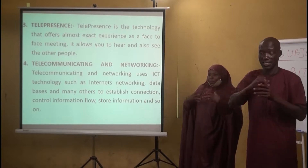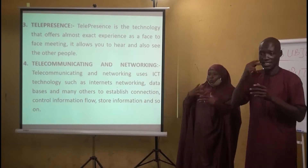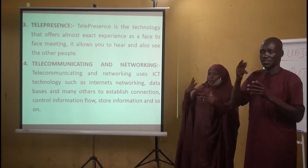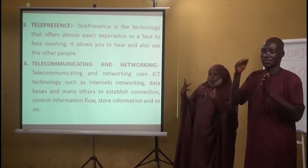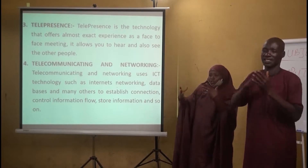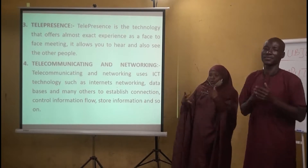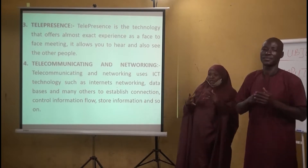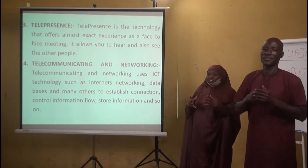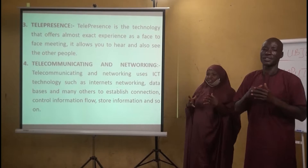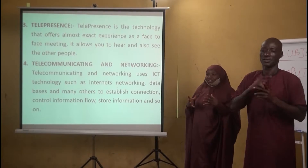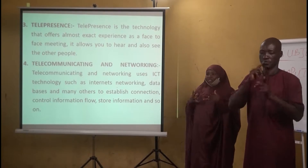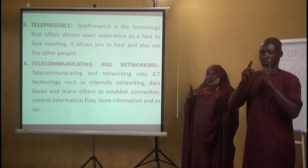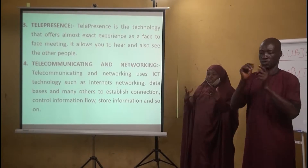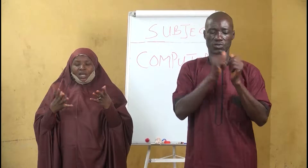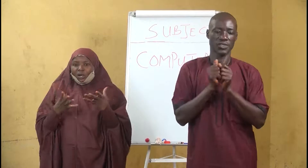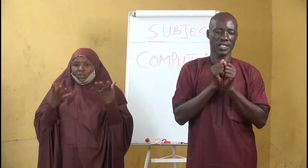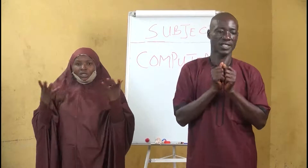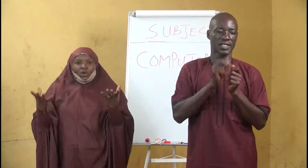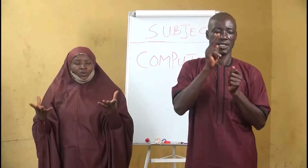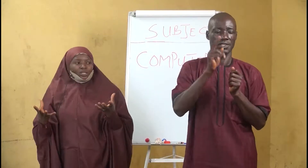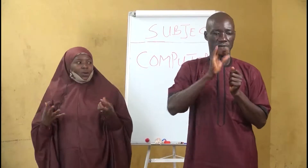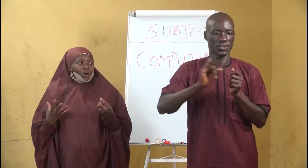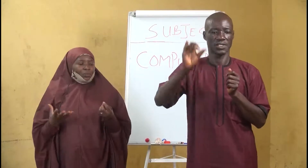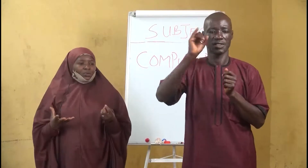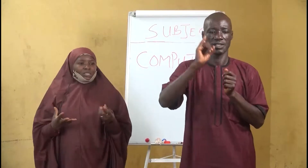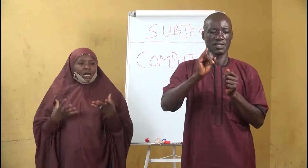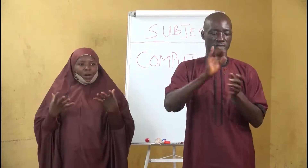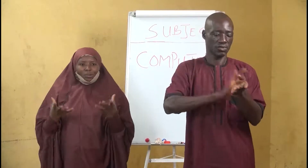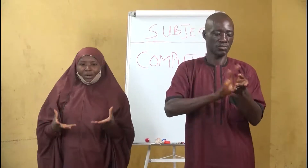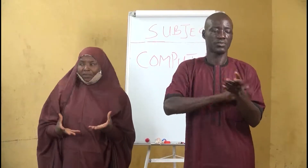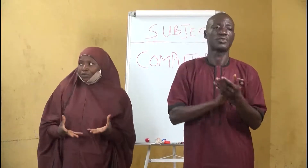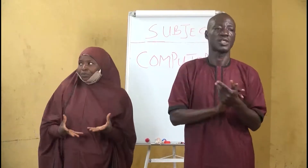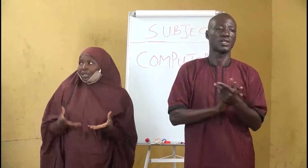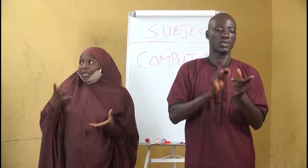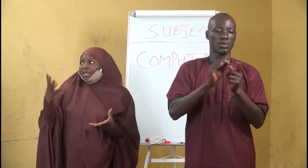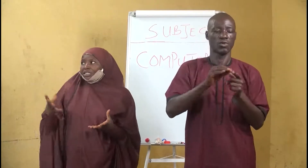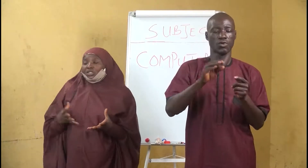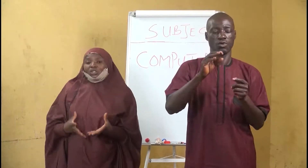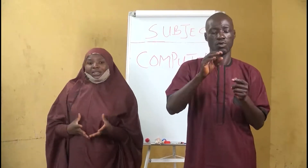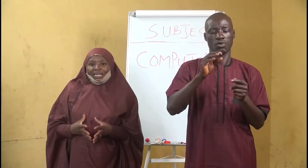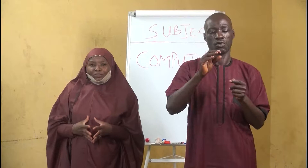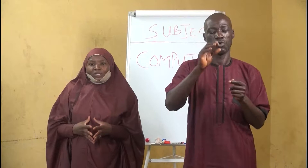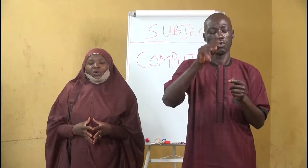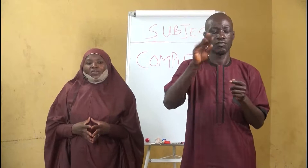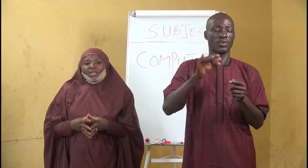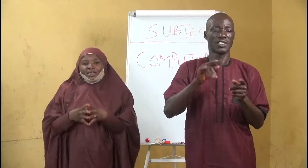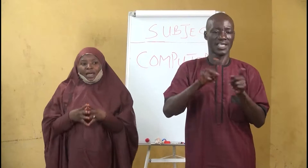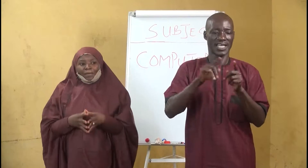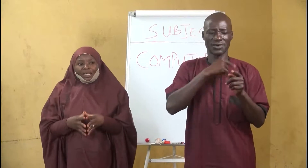we are interact using our computer or mobile phone. This is the third aspect of the